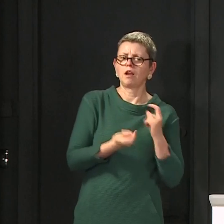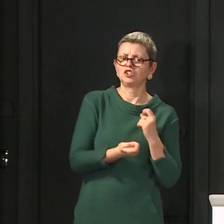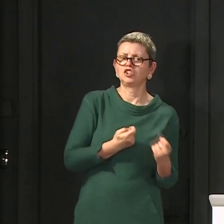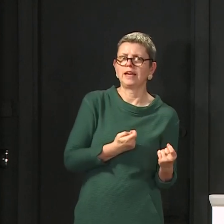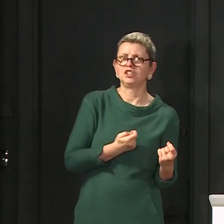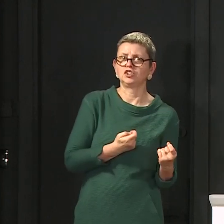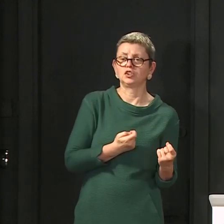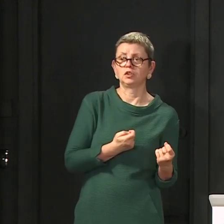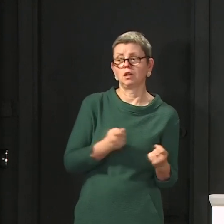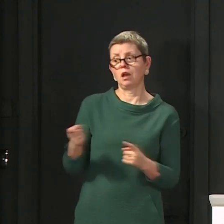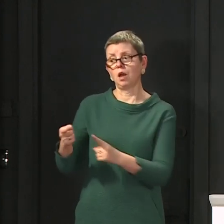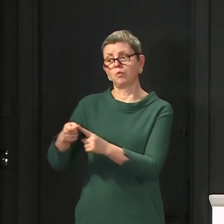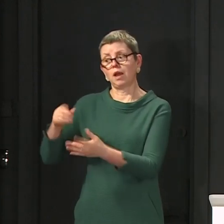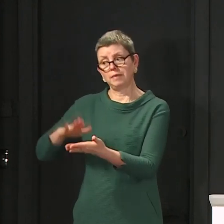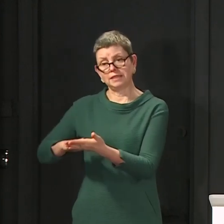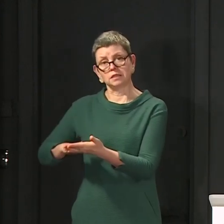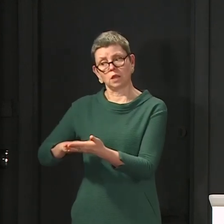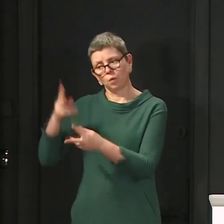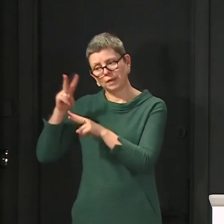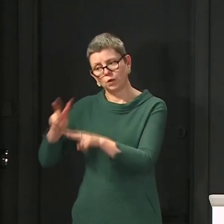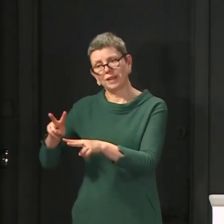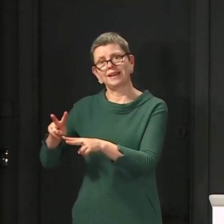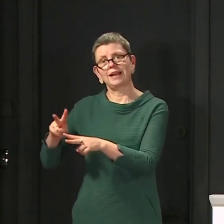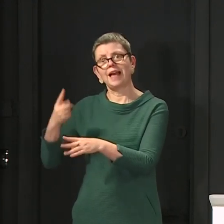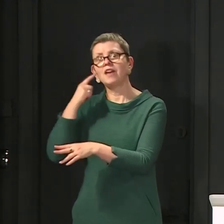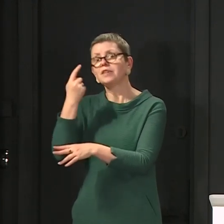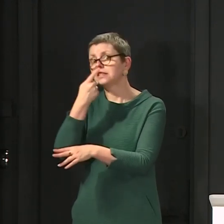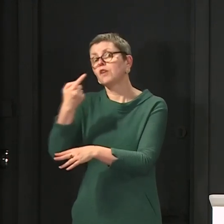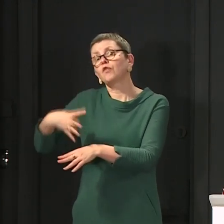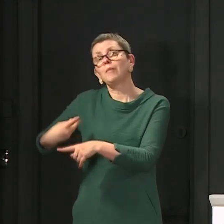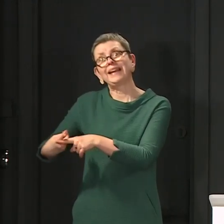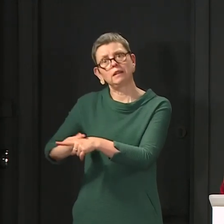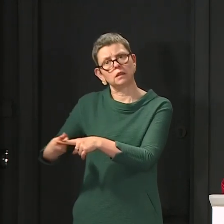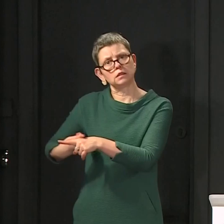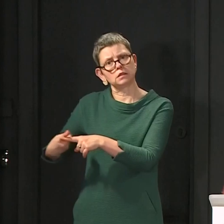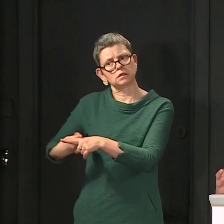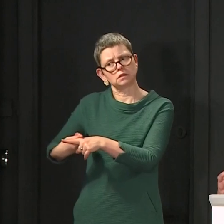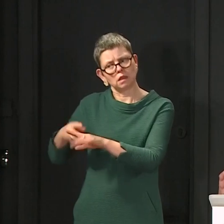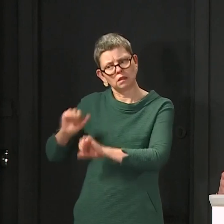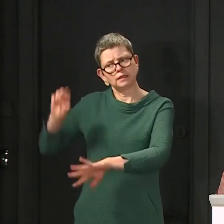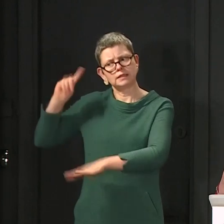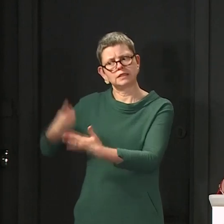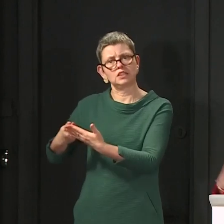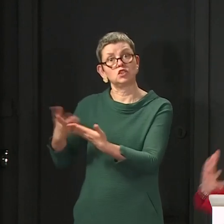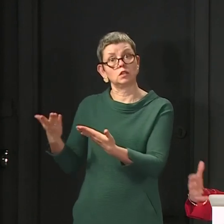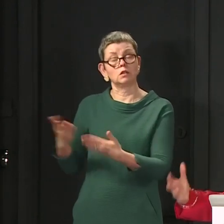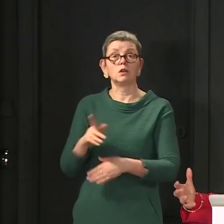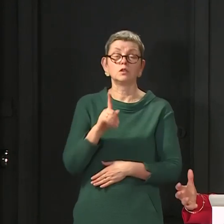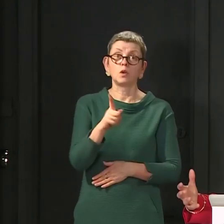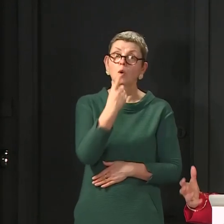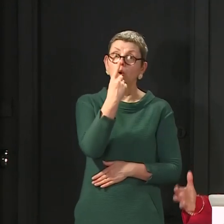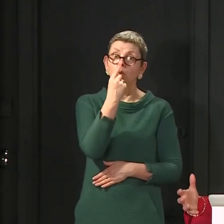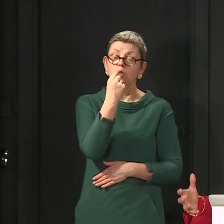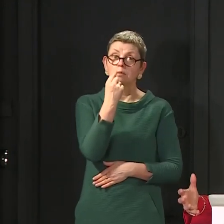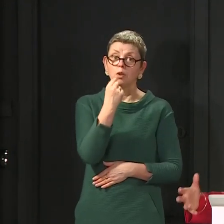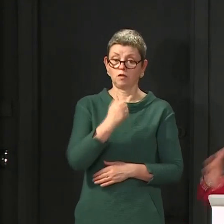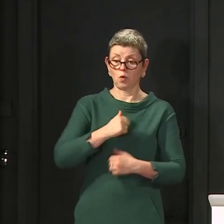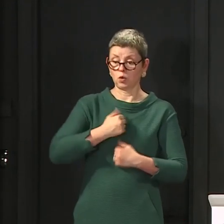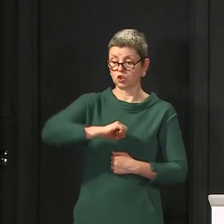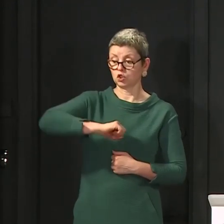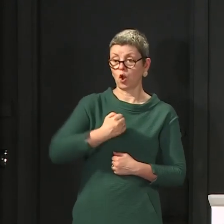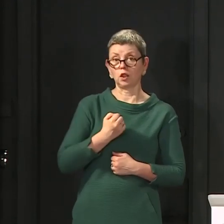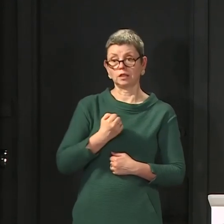Prime Minister to judge that evidence in England and come to his conclusions. So it is entirely possible that for our own